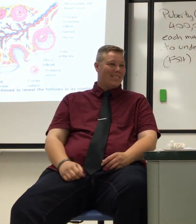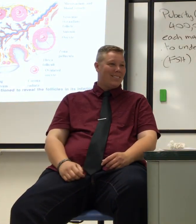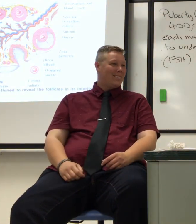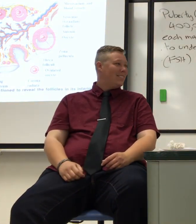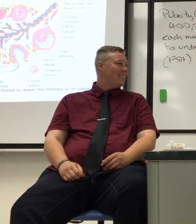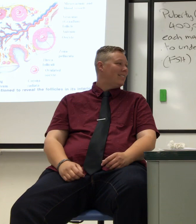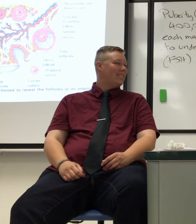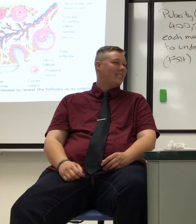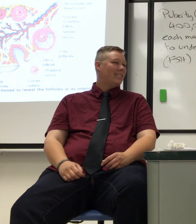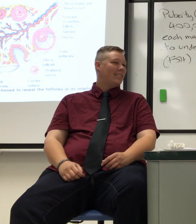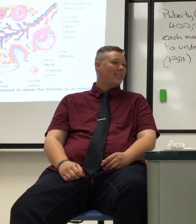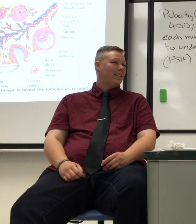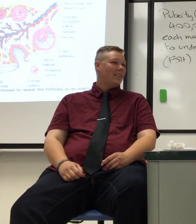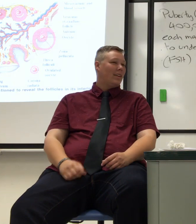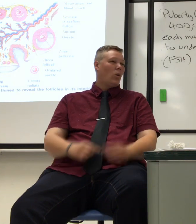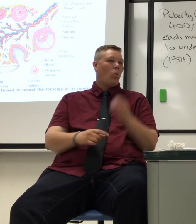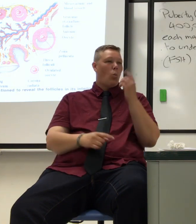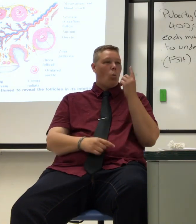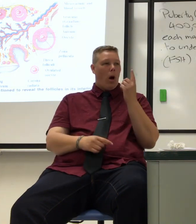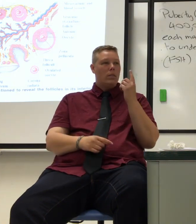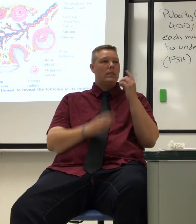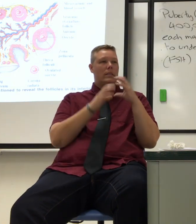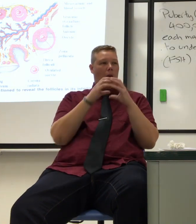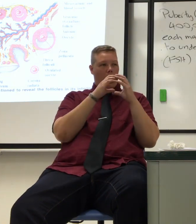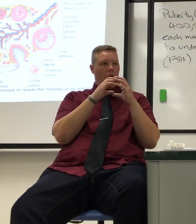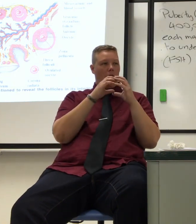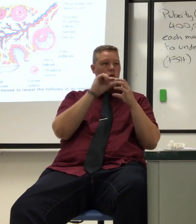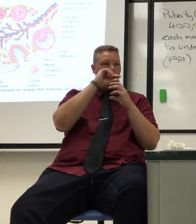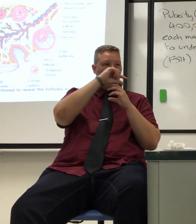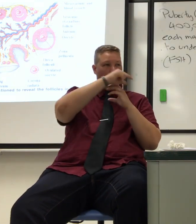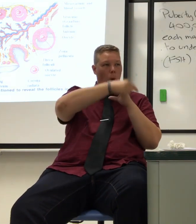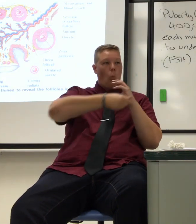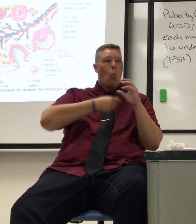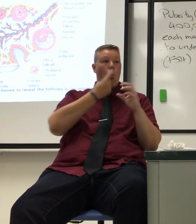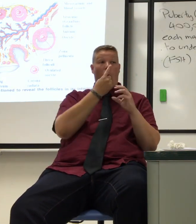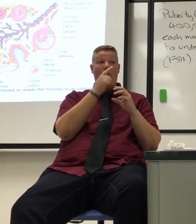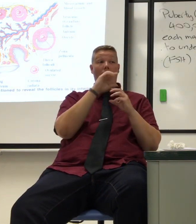Oocyte, one cell surrounded by one layer of